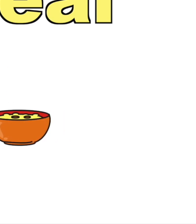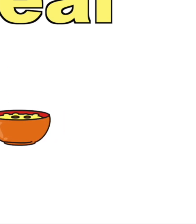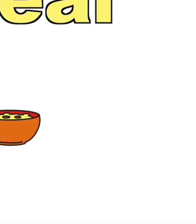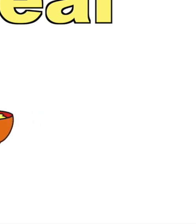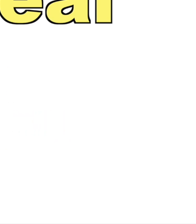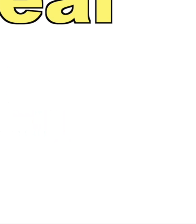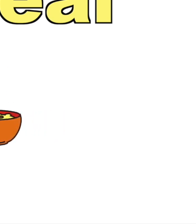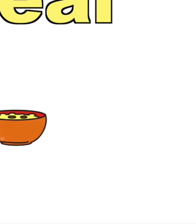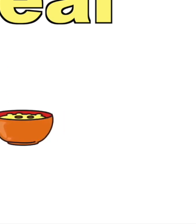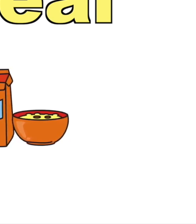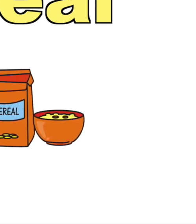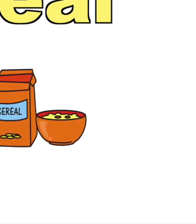Cereal.